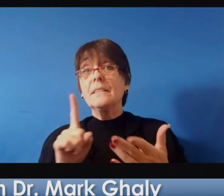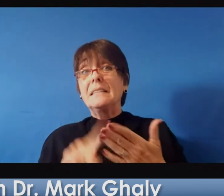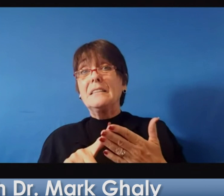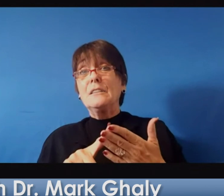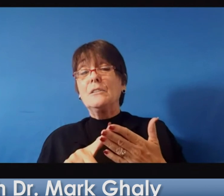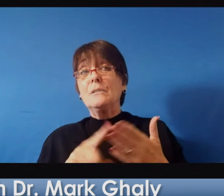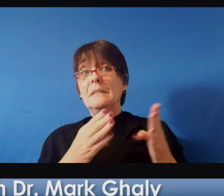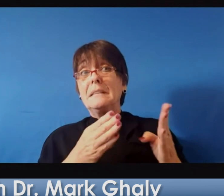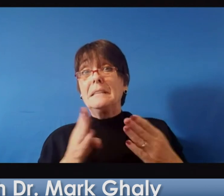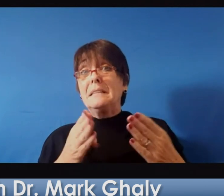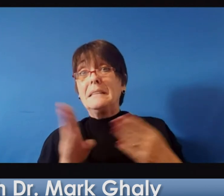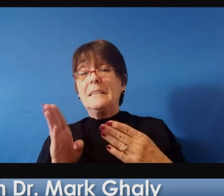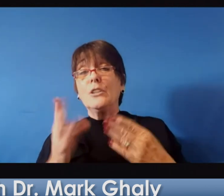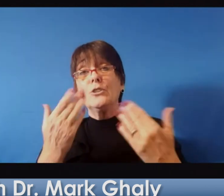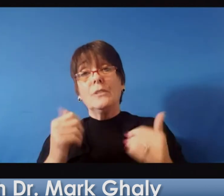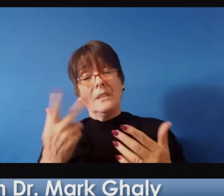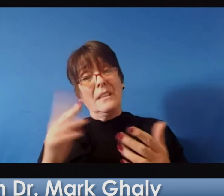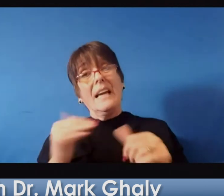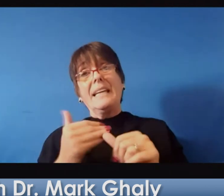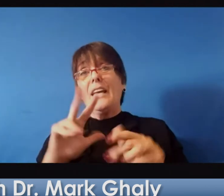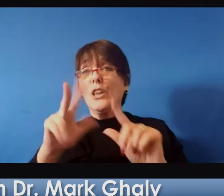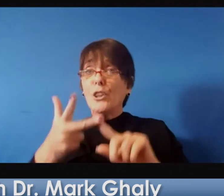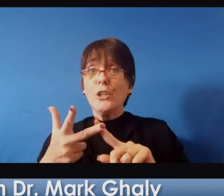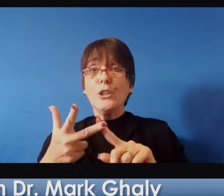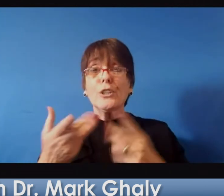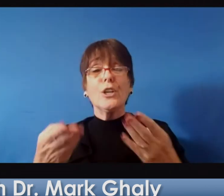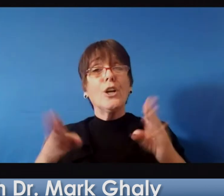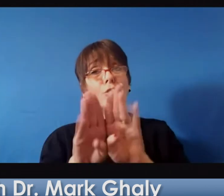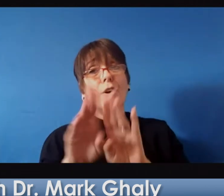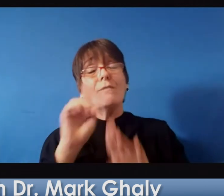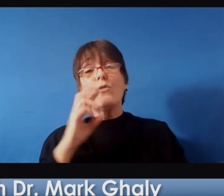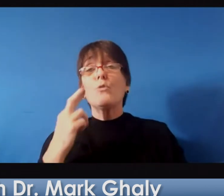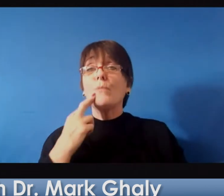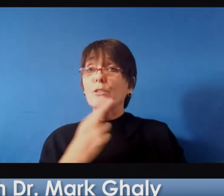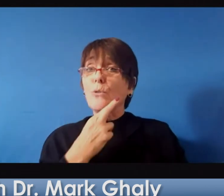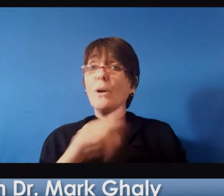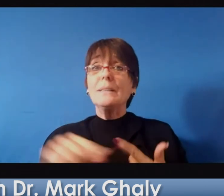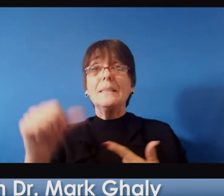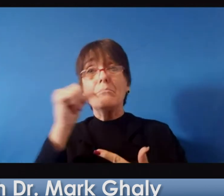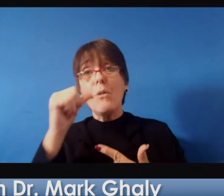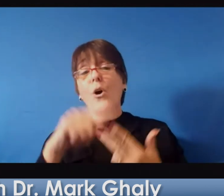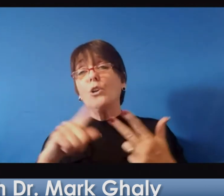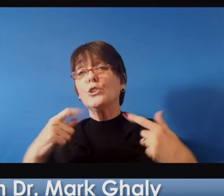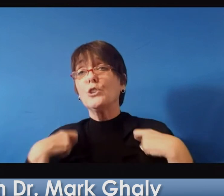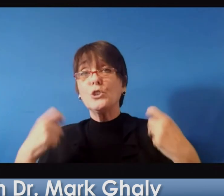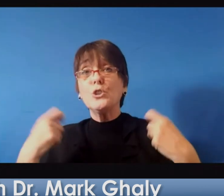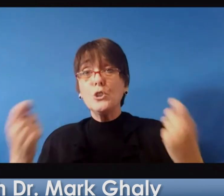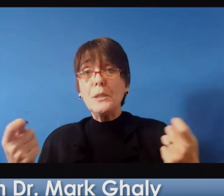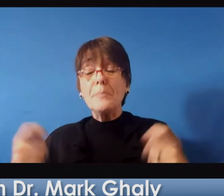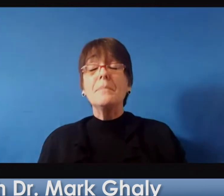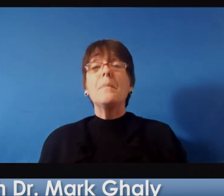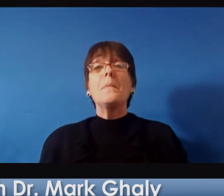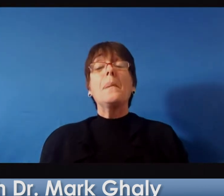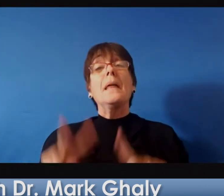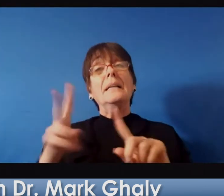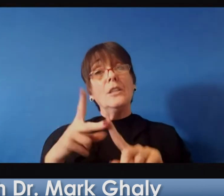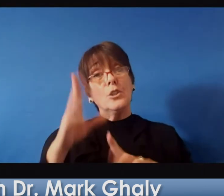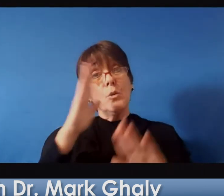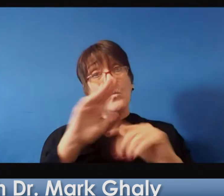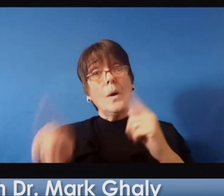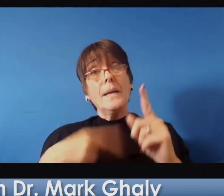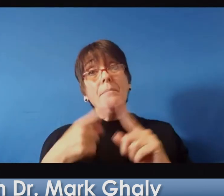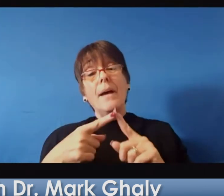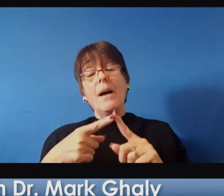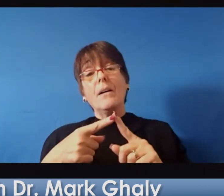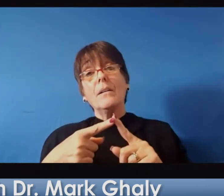be basically this third shutdown of indoor service for restaurants and bars and gyms? And second, are you worried about the